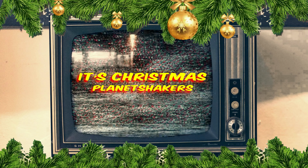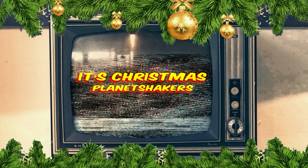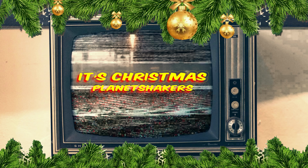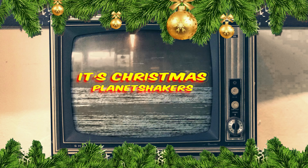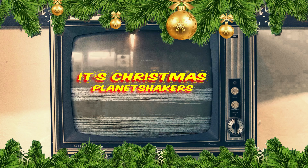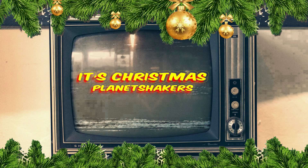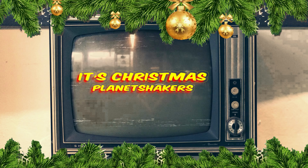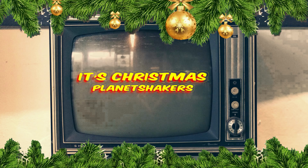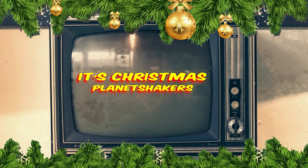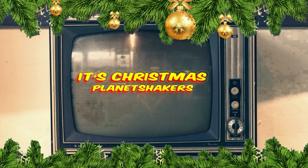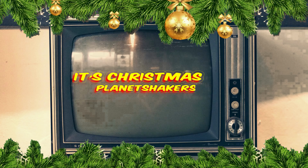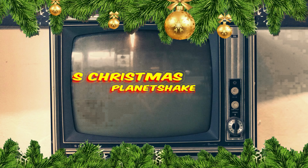And it's Christmas You